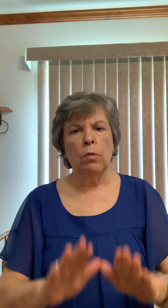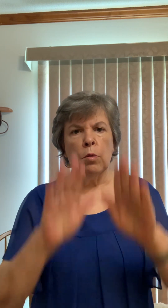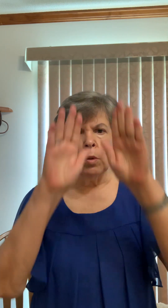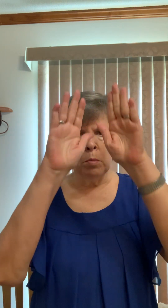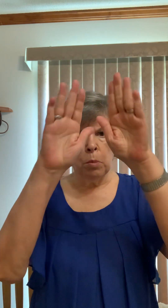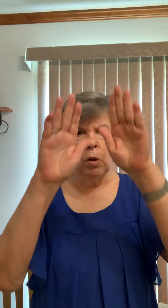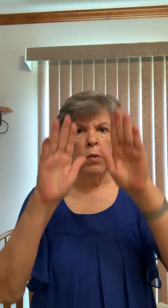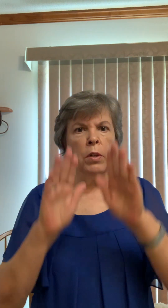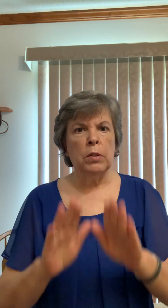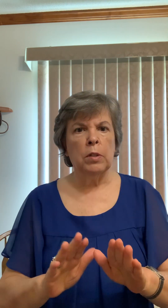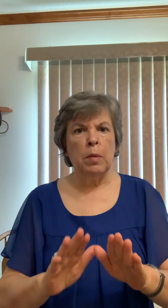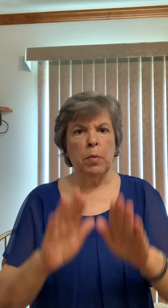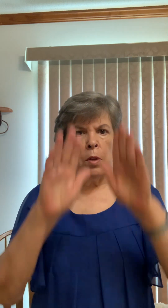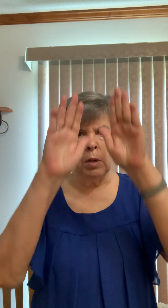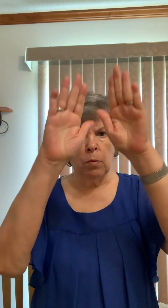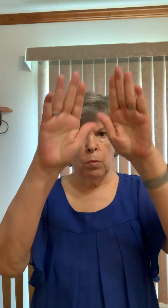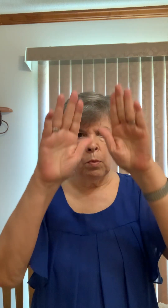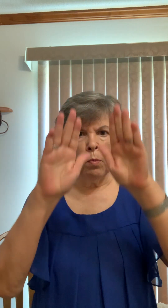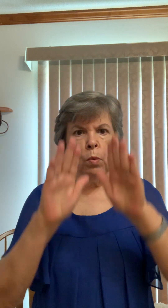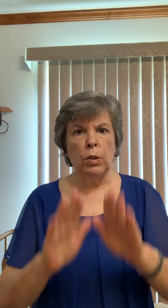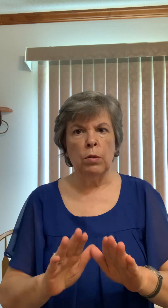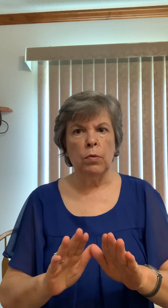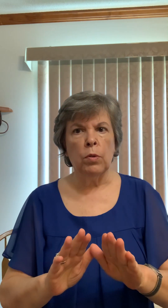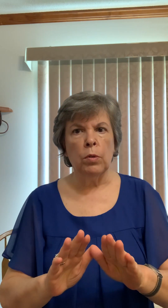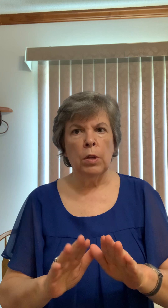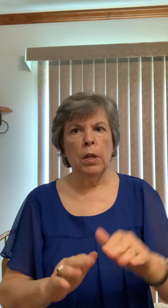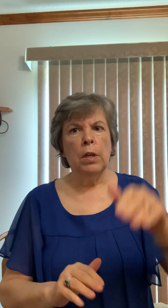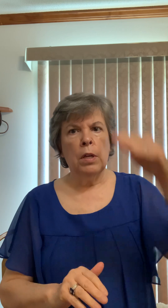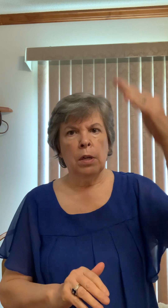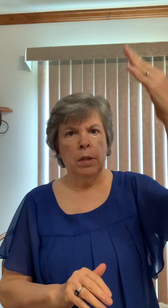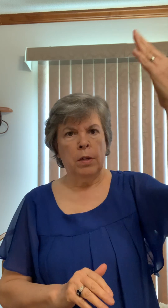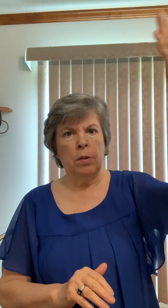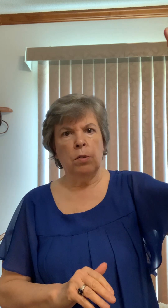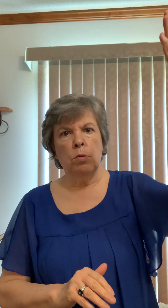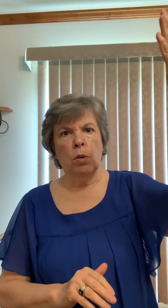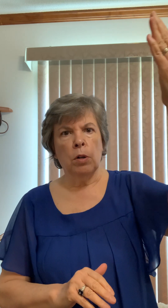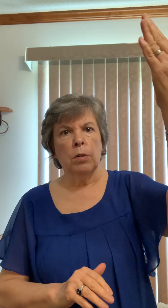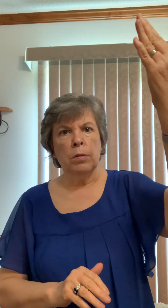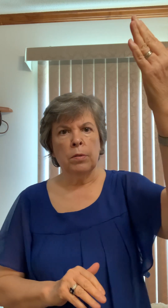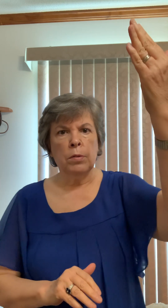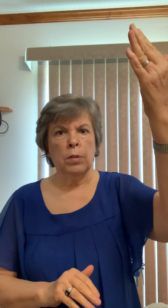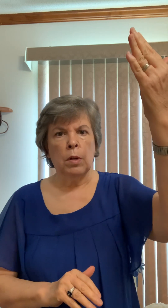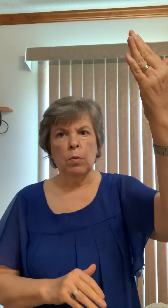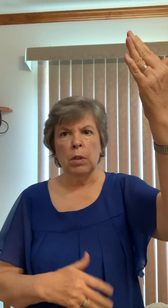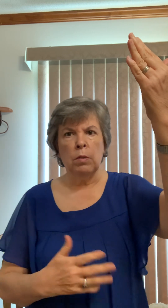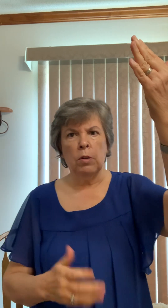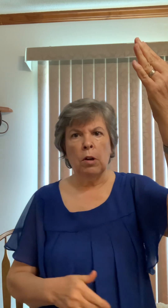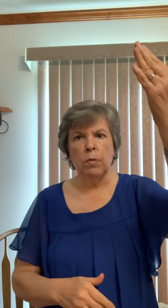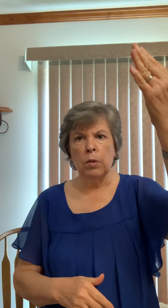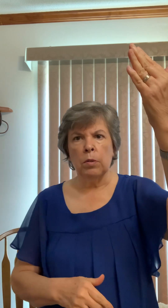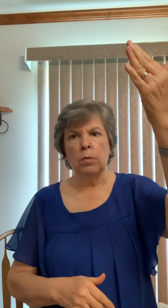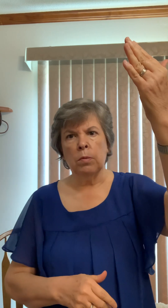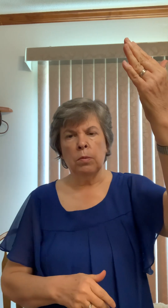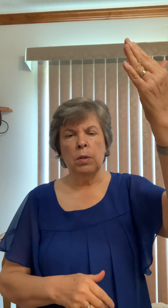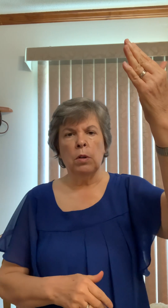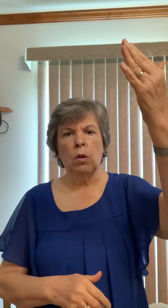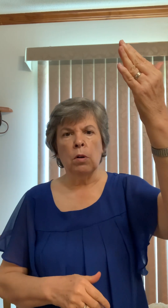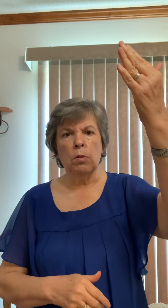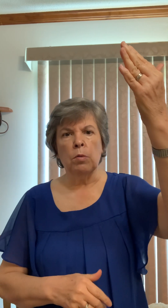or marvelous, same thing. Wonderful you are. And we're leaving off the R or the